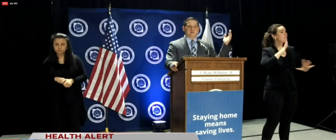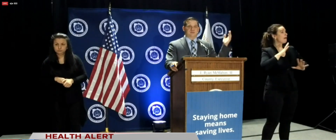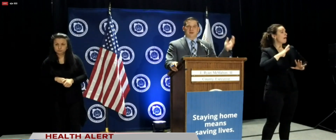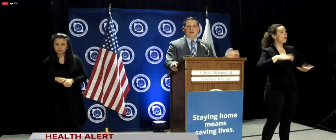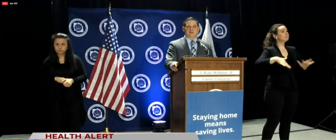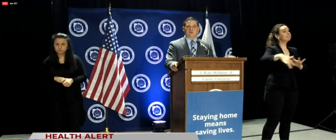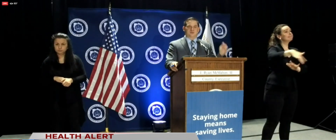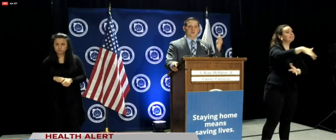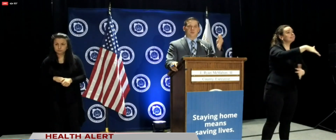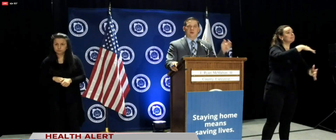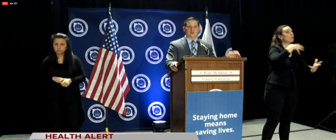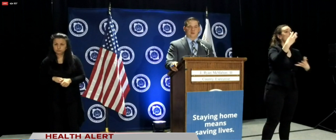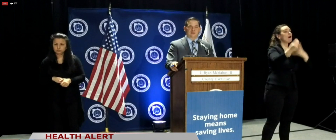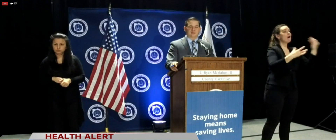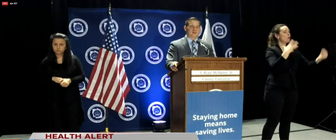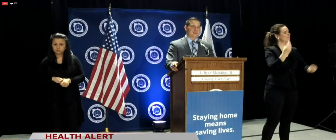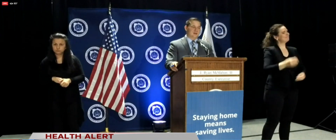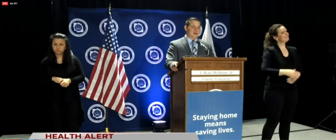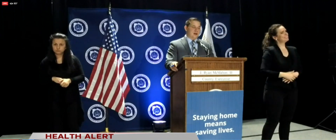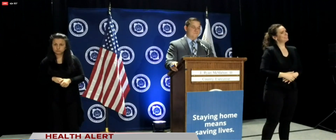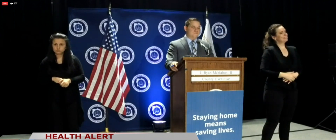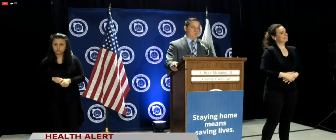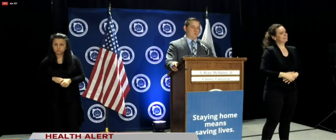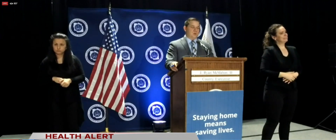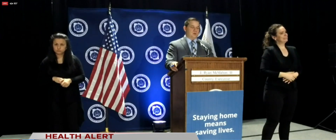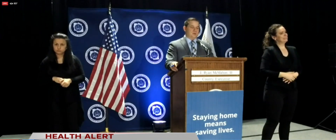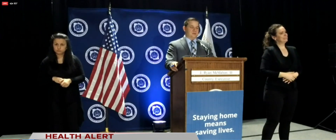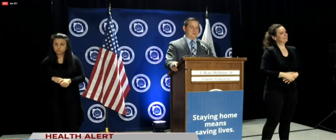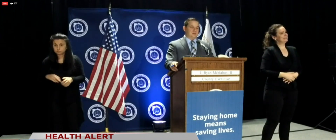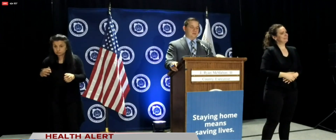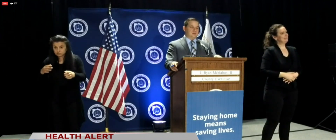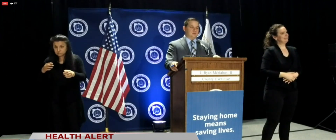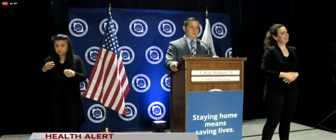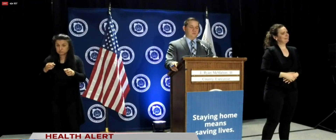aren't symptomatic too, to your point, right? But